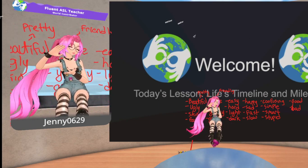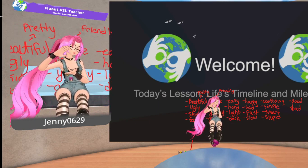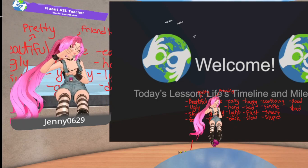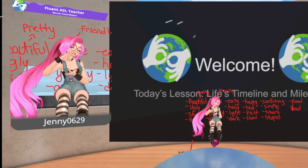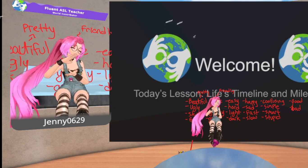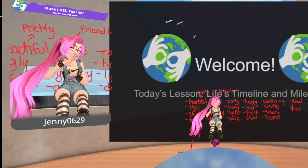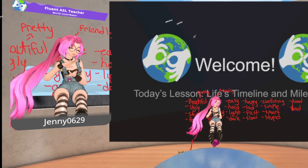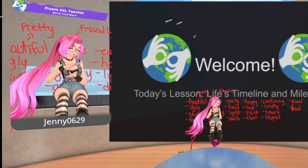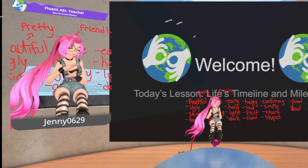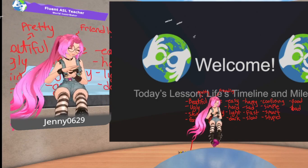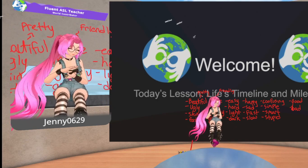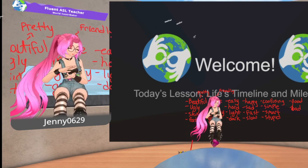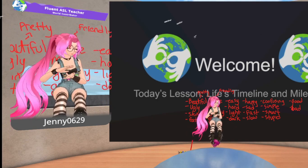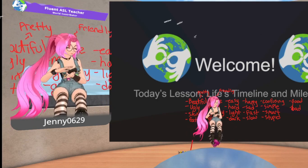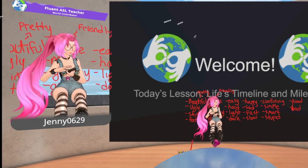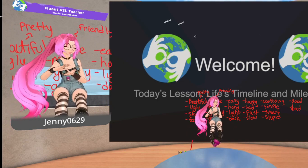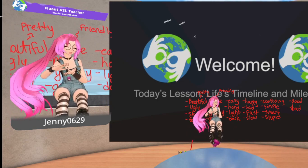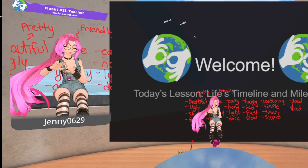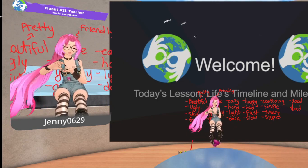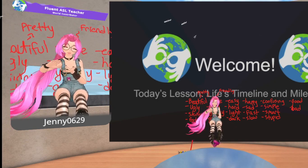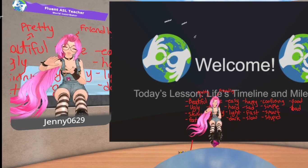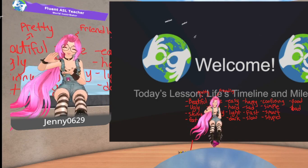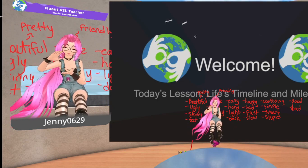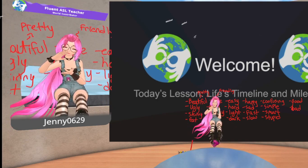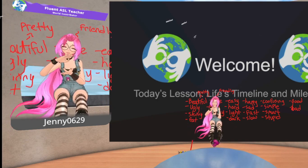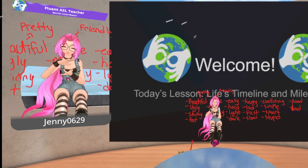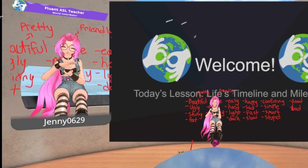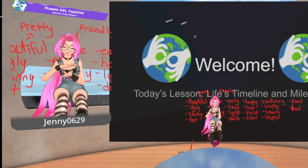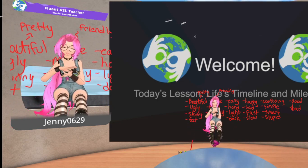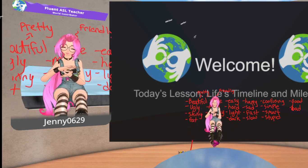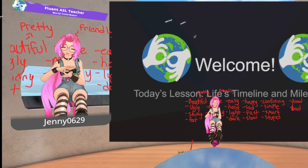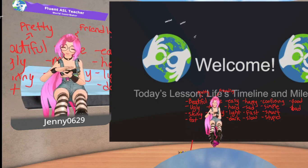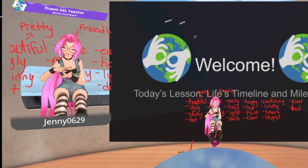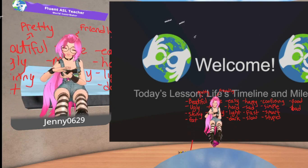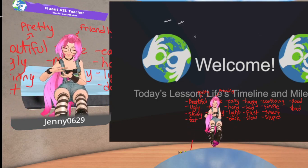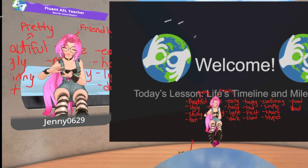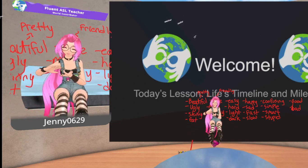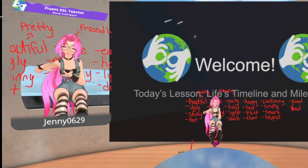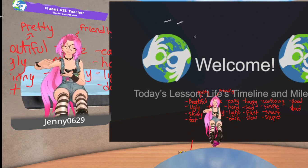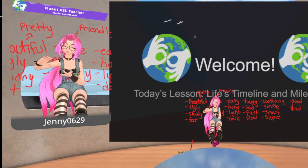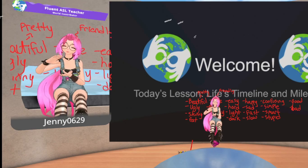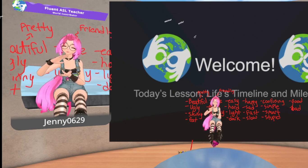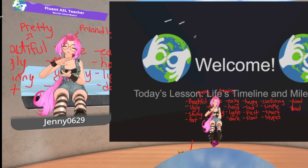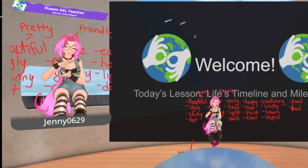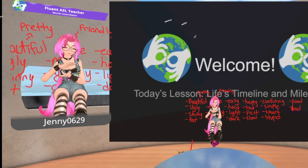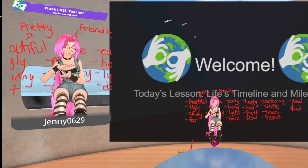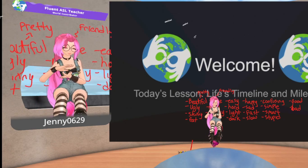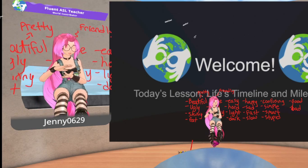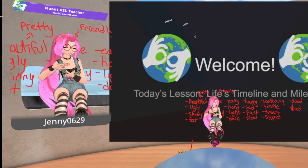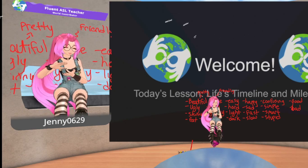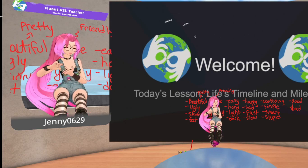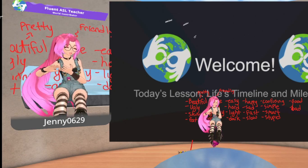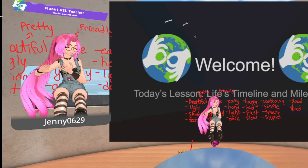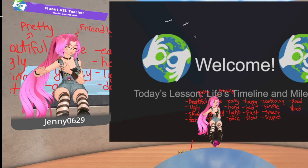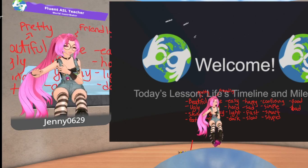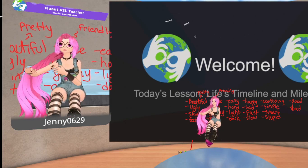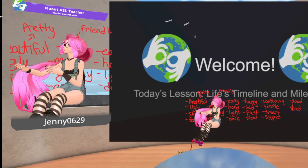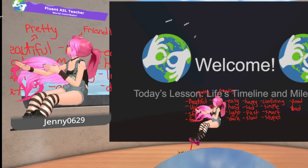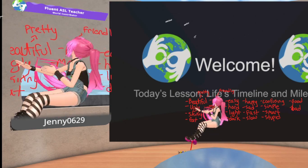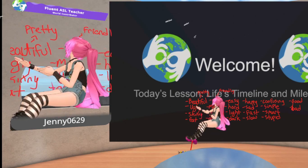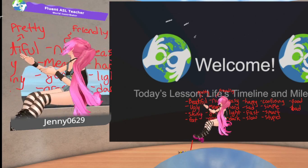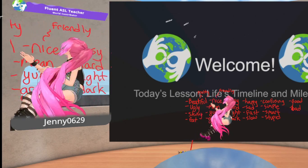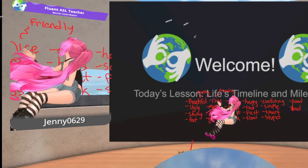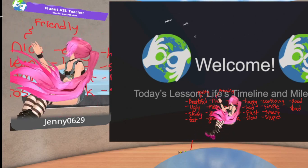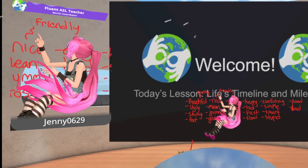hand over your hand. Or like petting a cat. It is so nice. So nice,